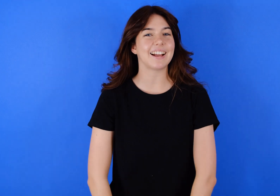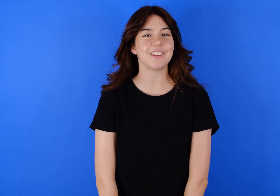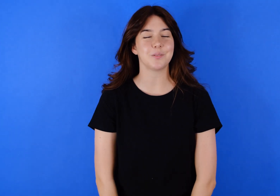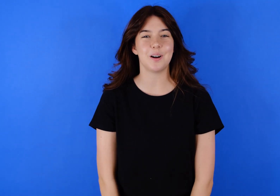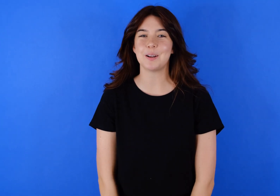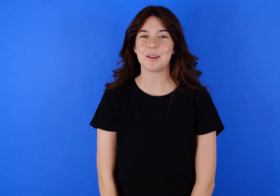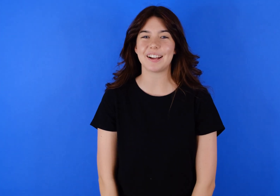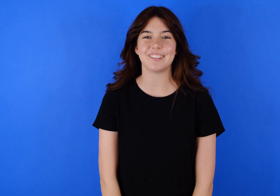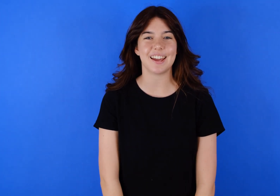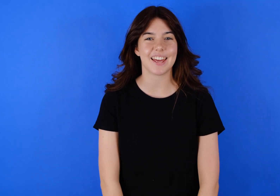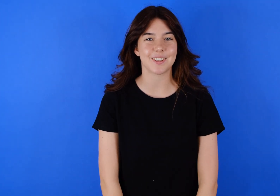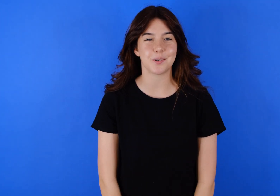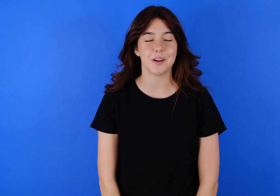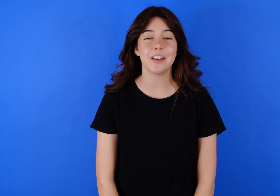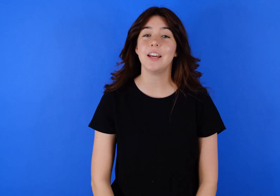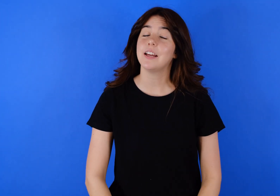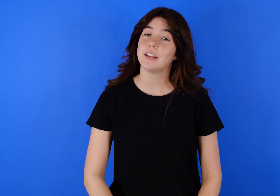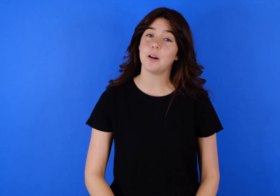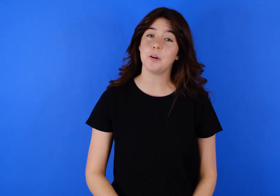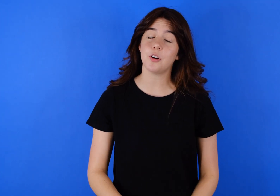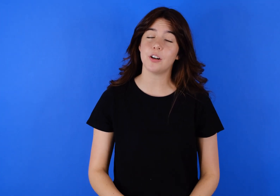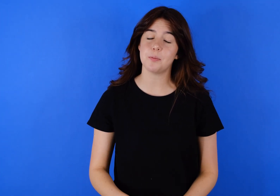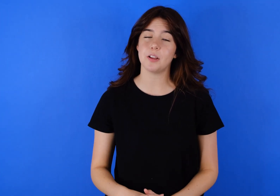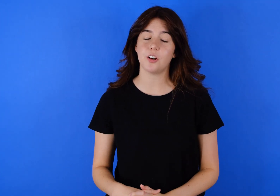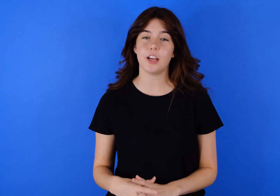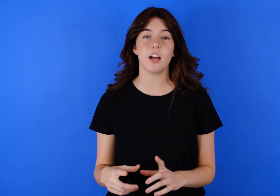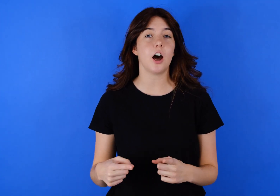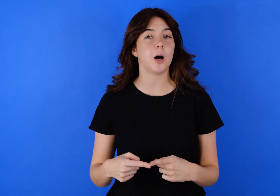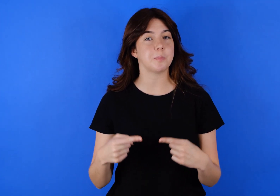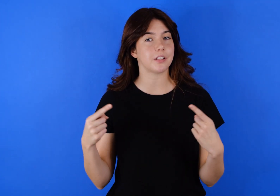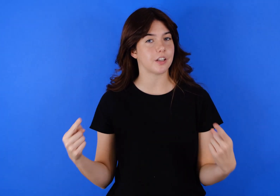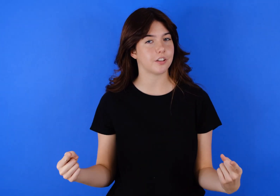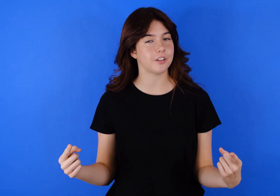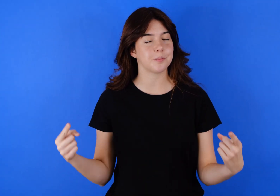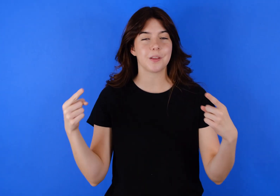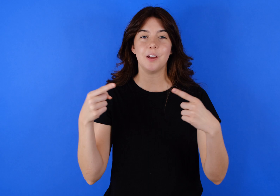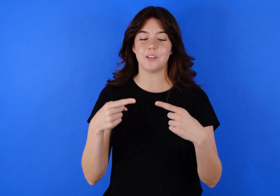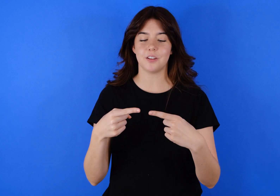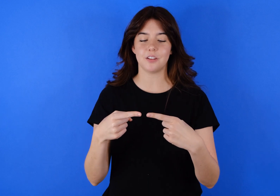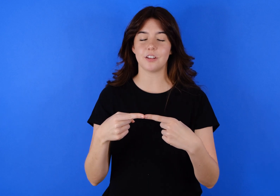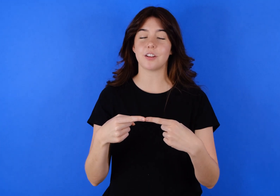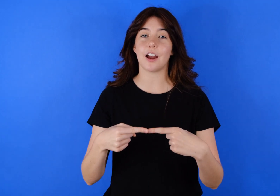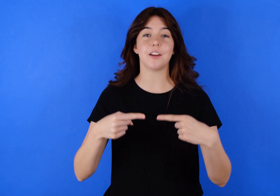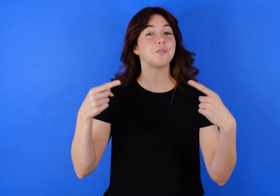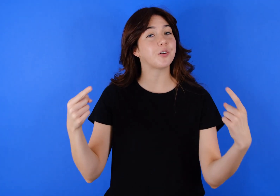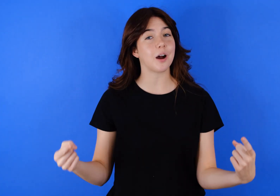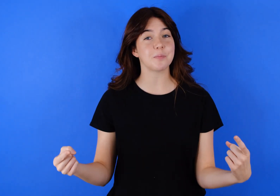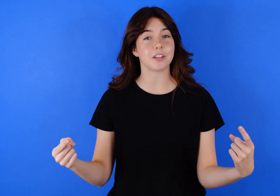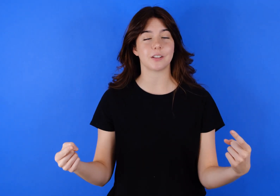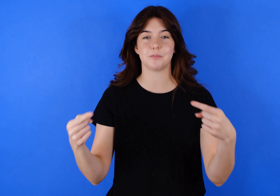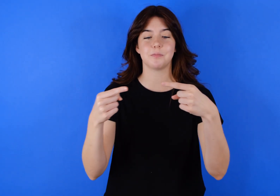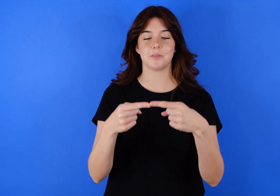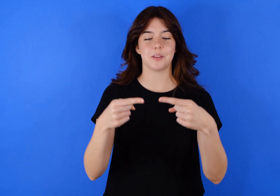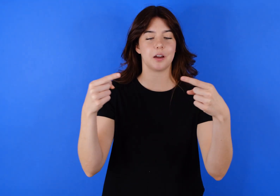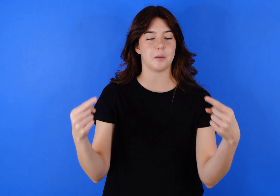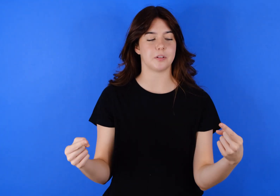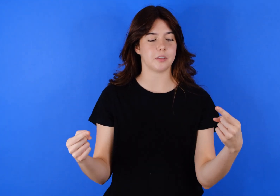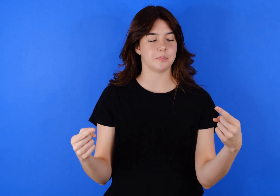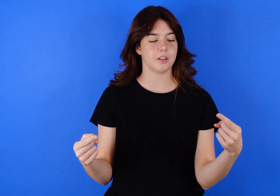Hi guys, and welcome back to ASL 1. Today we're going to be learning opposites. So this is the sign for opposite. Opposite.